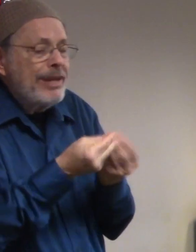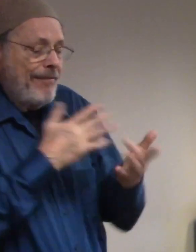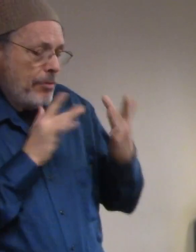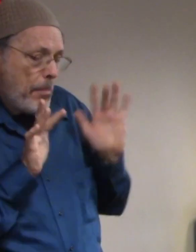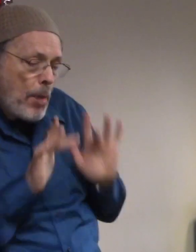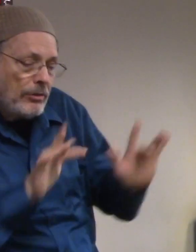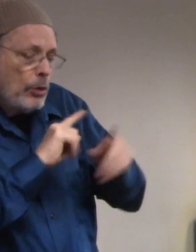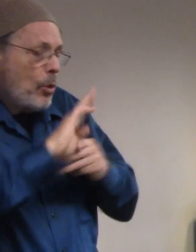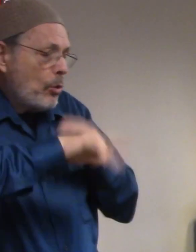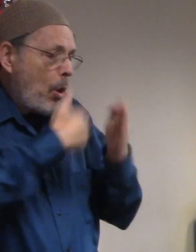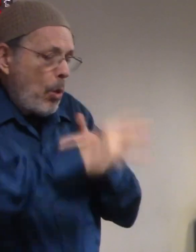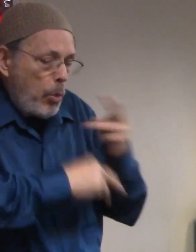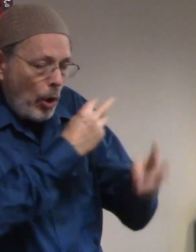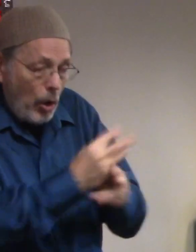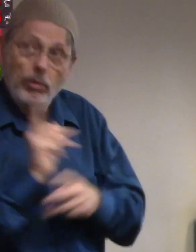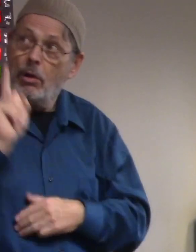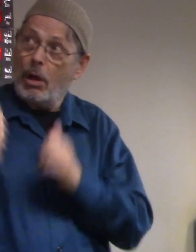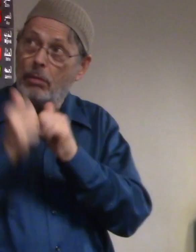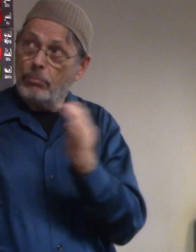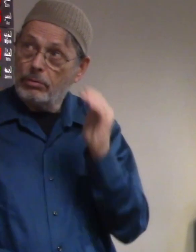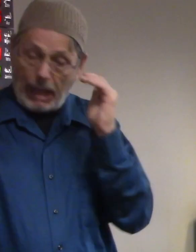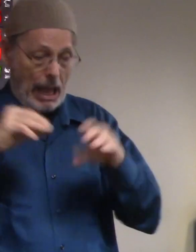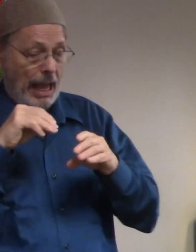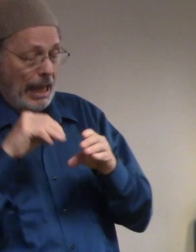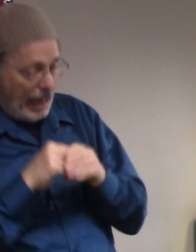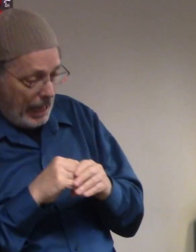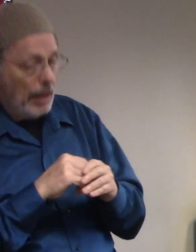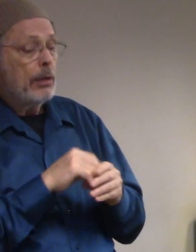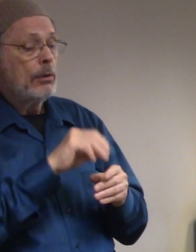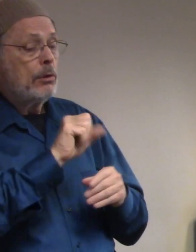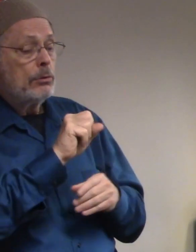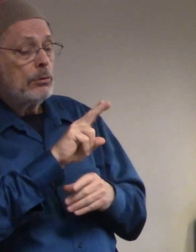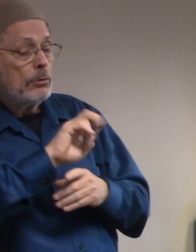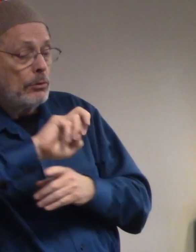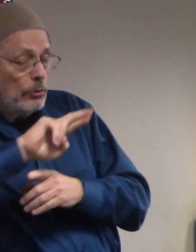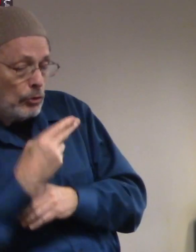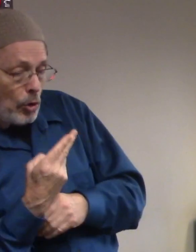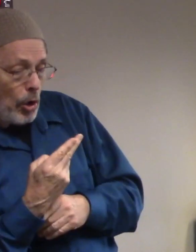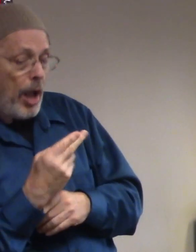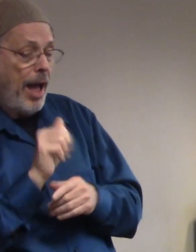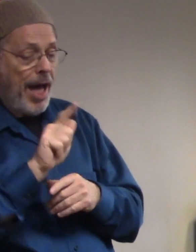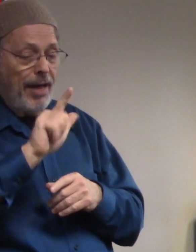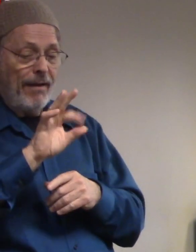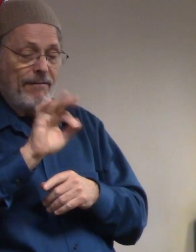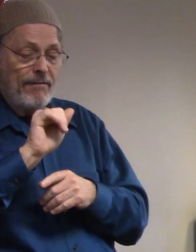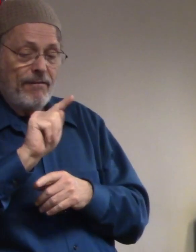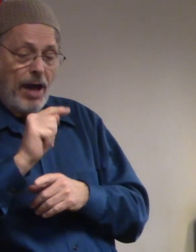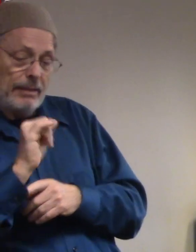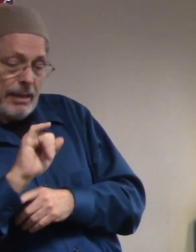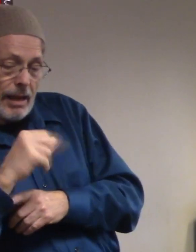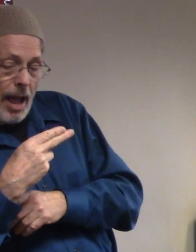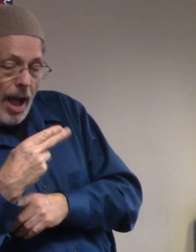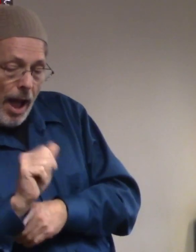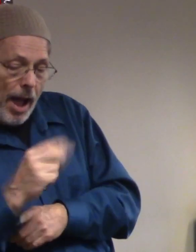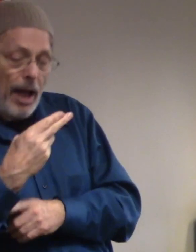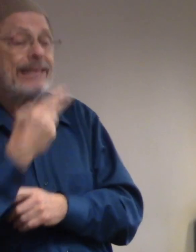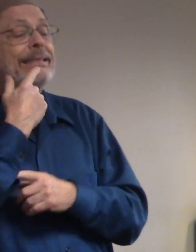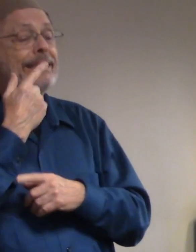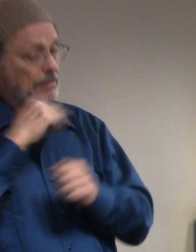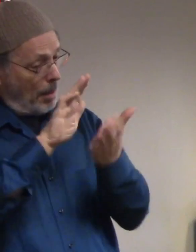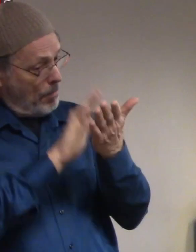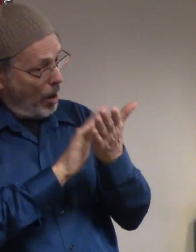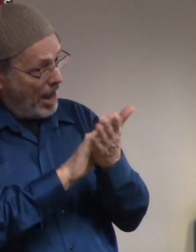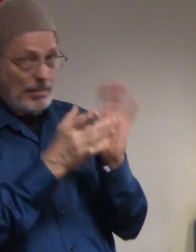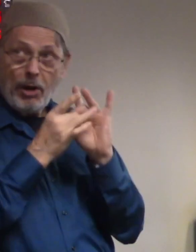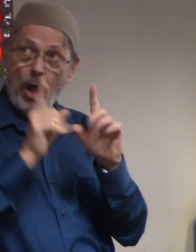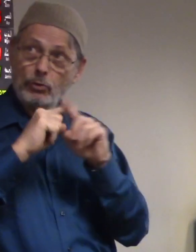world. Allah subhanahu wa ta'ala in Surah Fatiha says, Bismillahir Rahmanir Rahim, Alhamdulillahi Rabbil Alameen. Praise belongs to the Lord